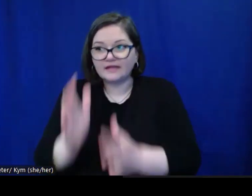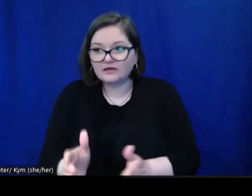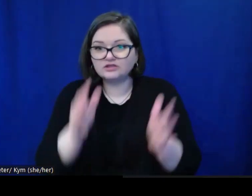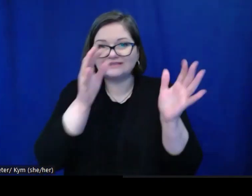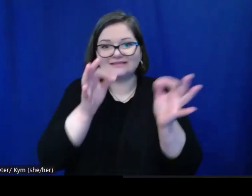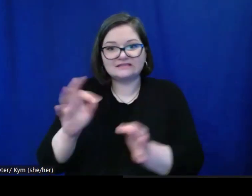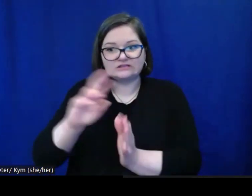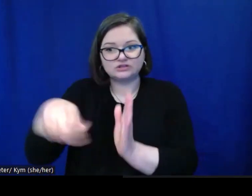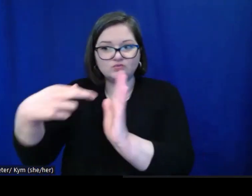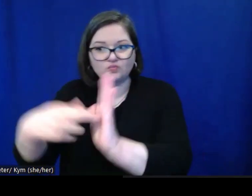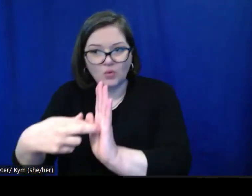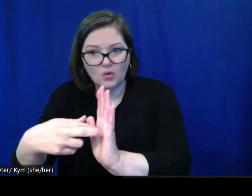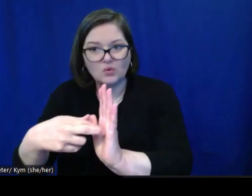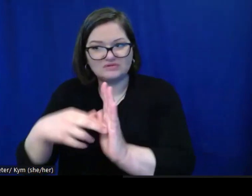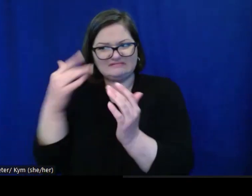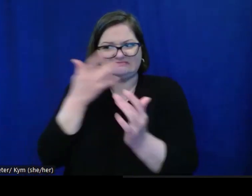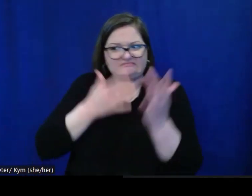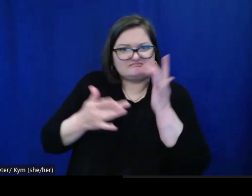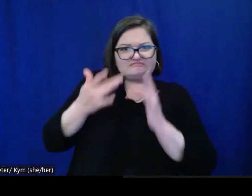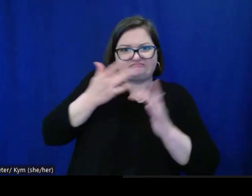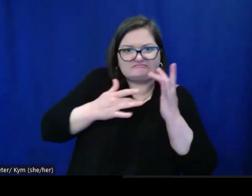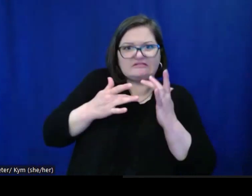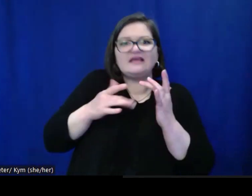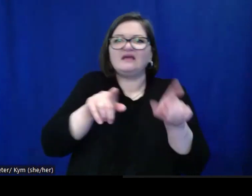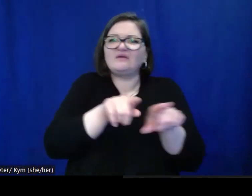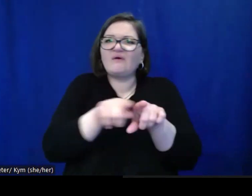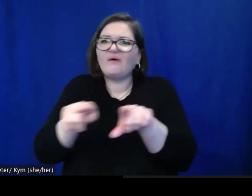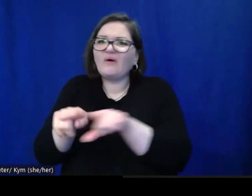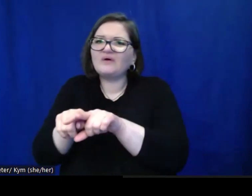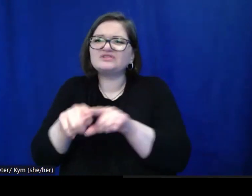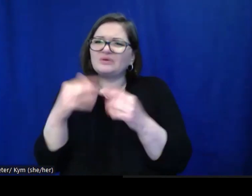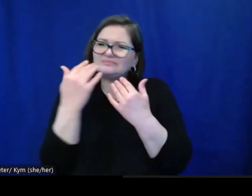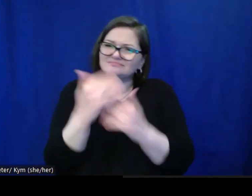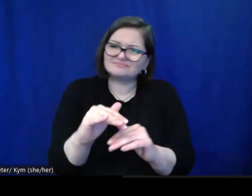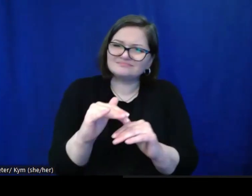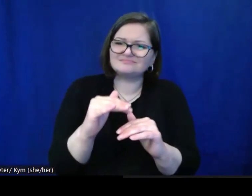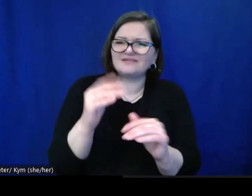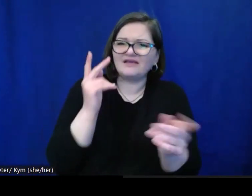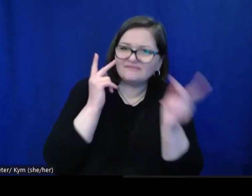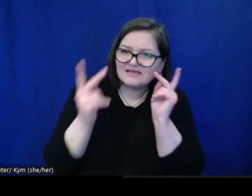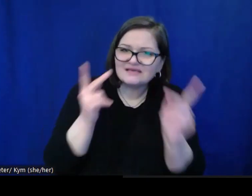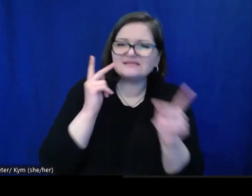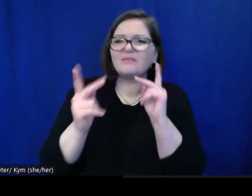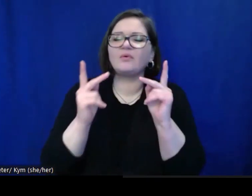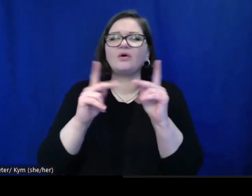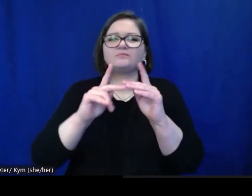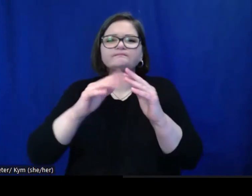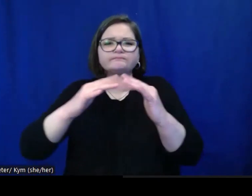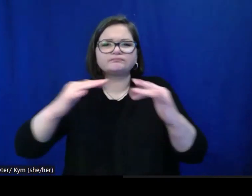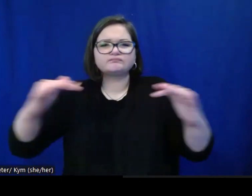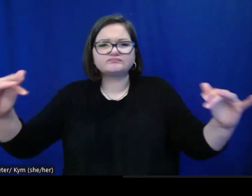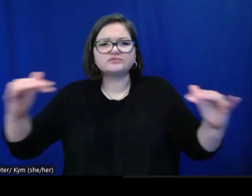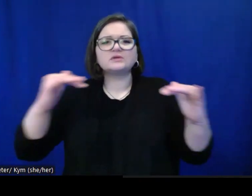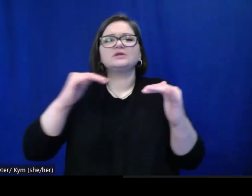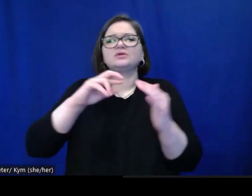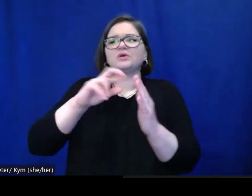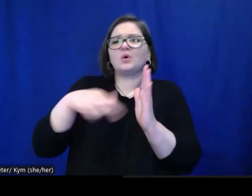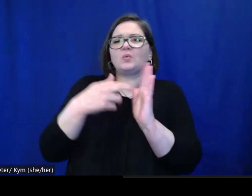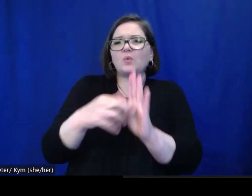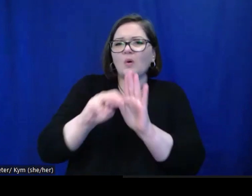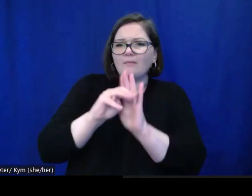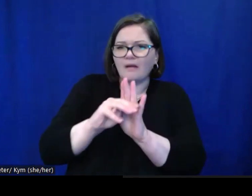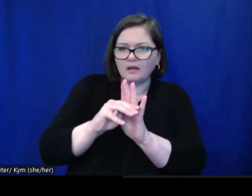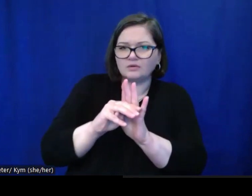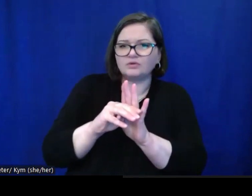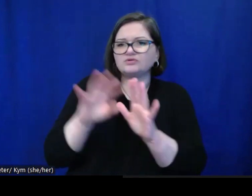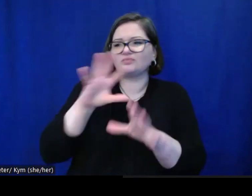limited visibility of diverse role models and mentors with mental health within mental health organizations. Stigma